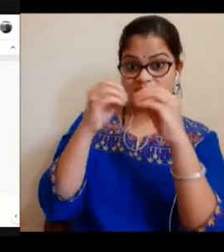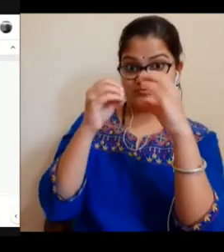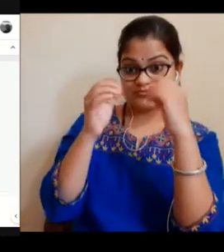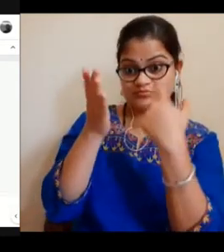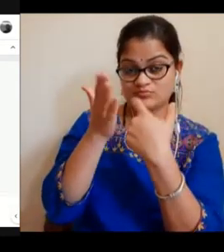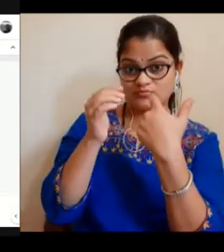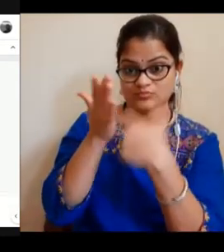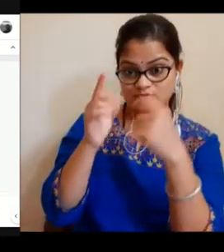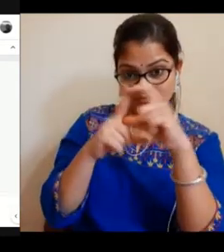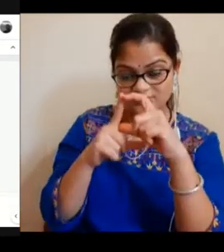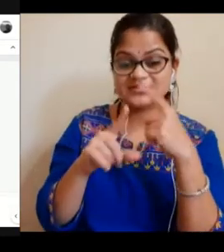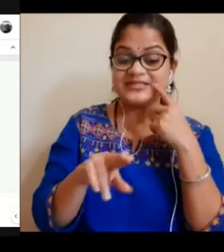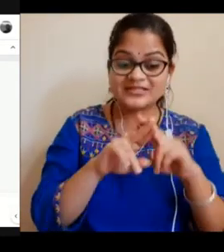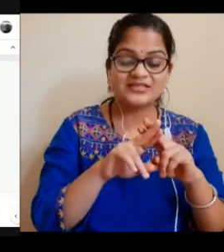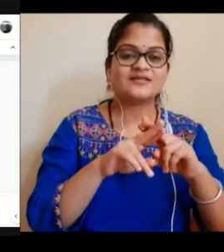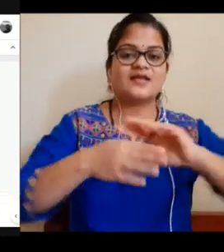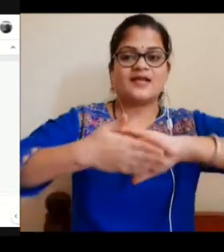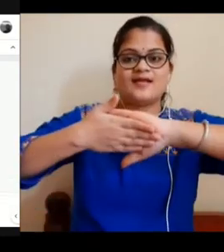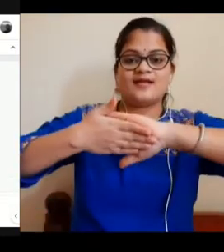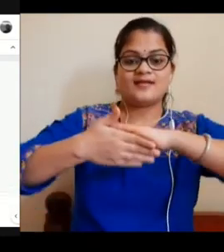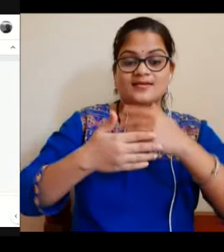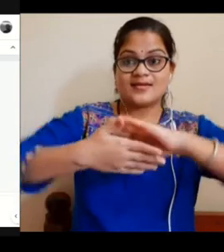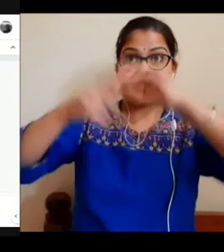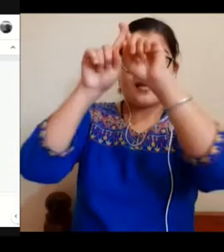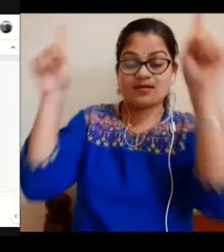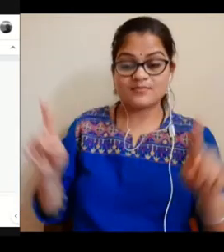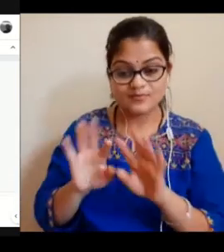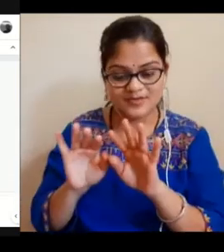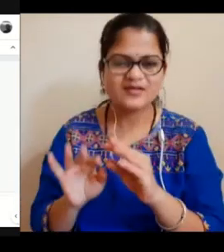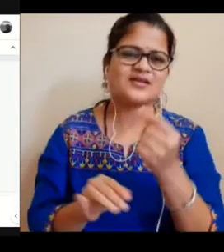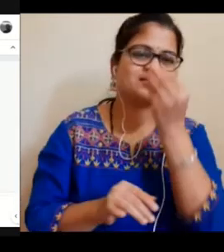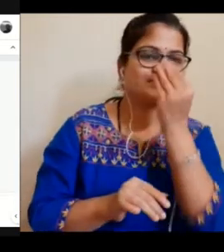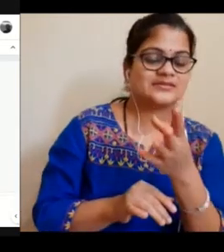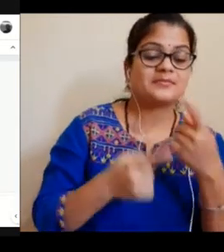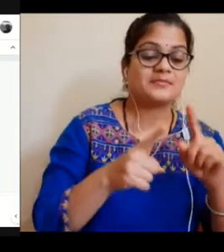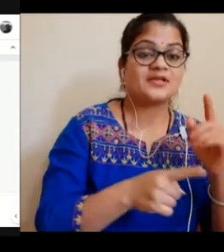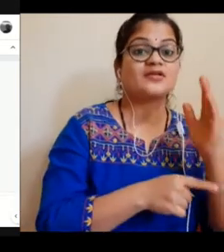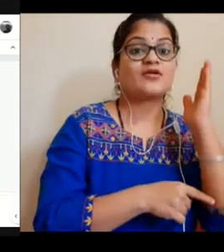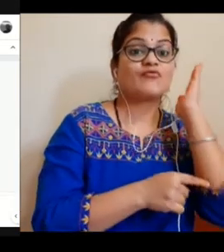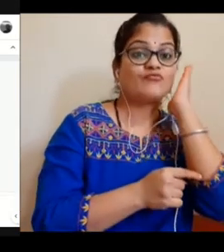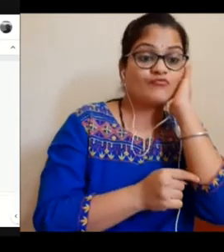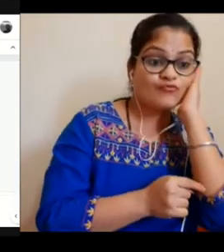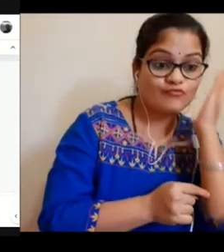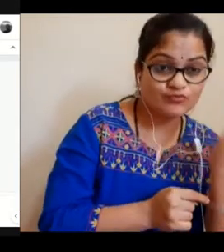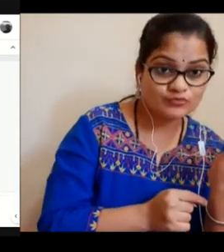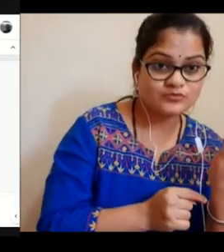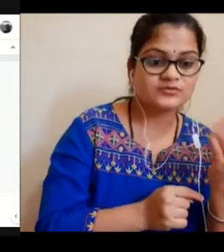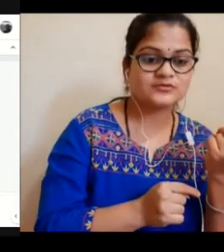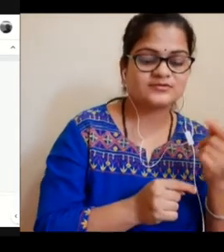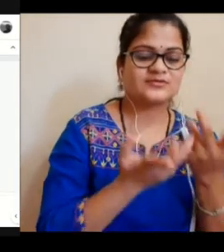said it's easier if the student or the client has a computer. But Jamboard can also be used if you make